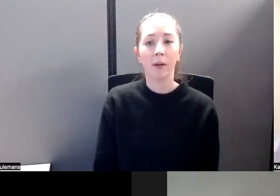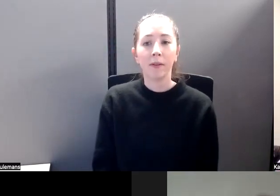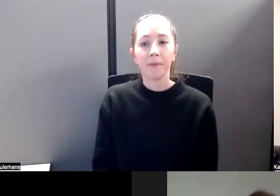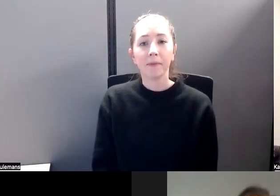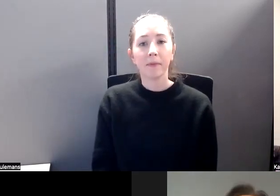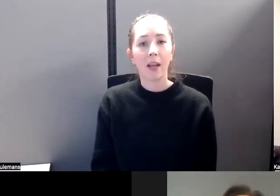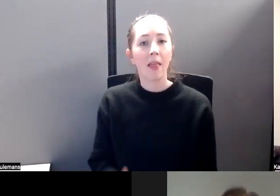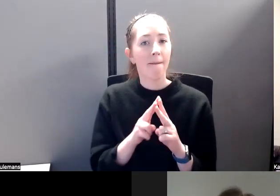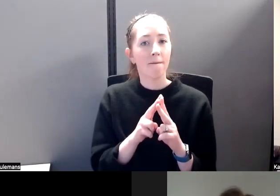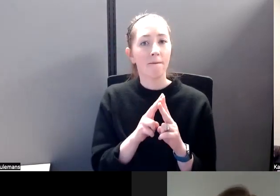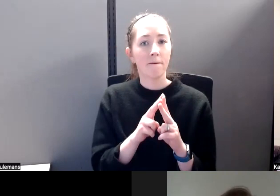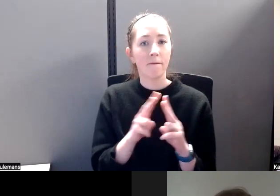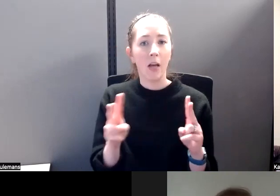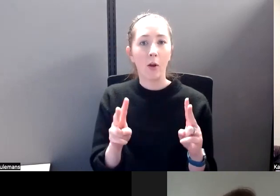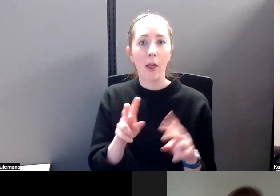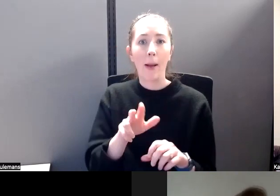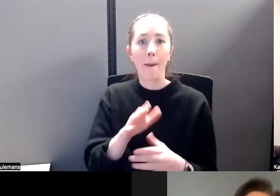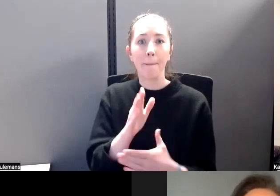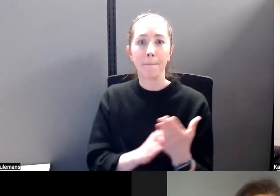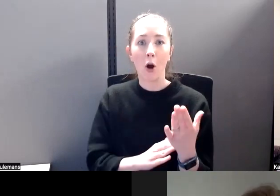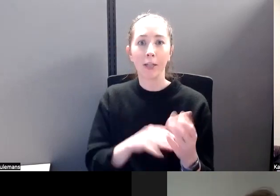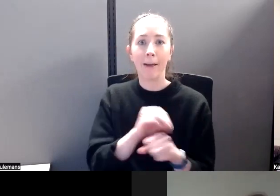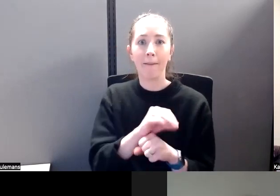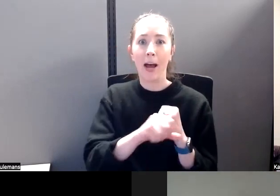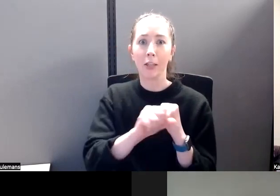That was a very long piece of advice, so I hope it wasn't too annoying.